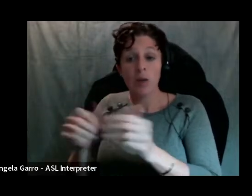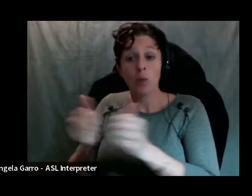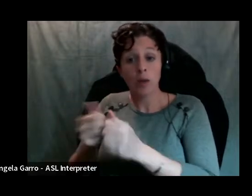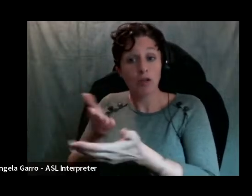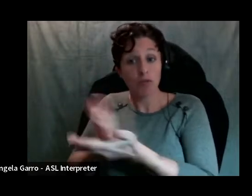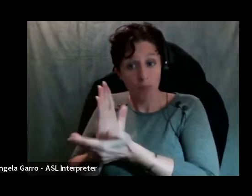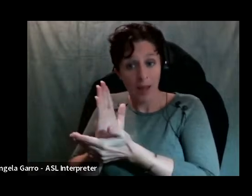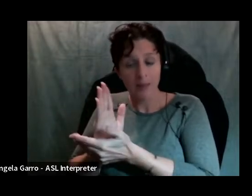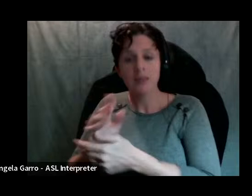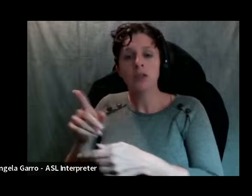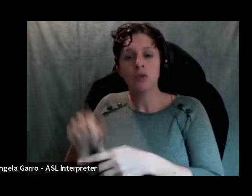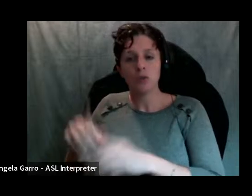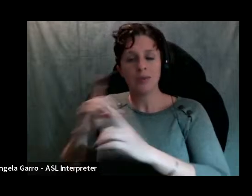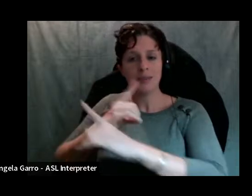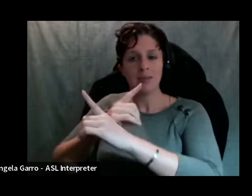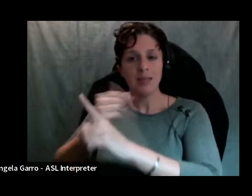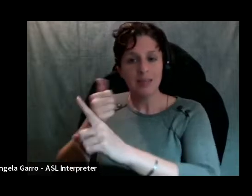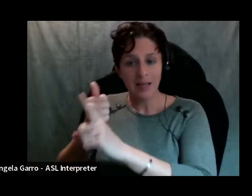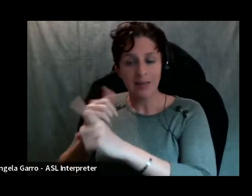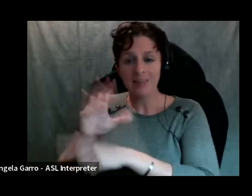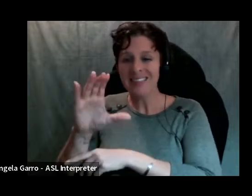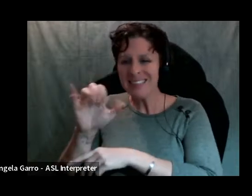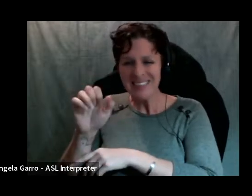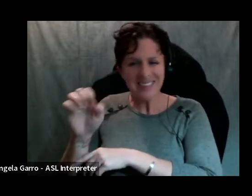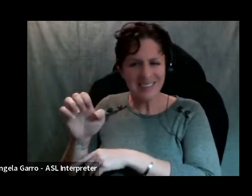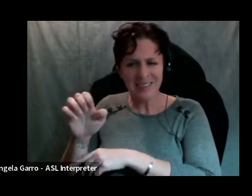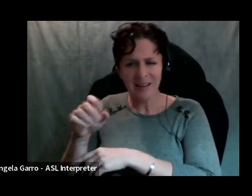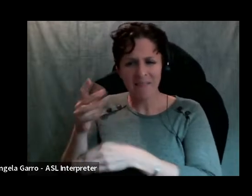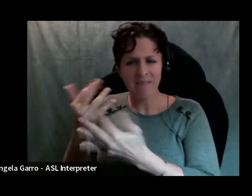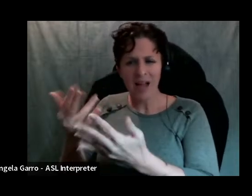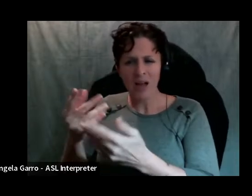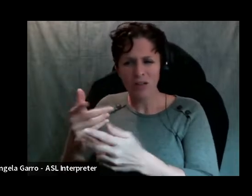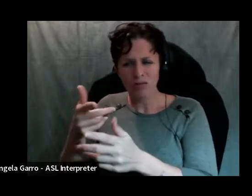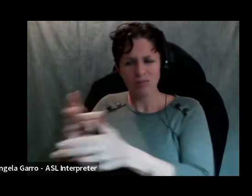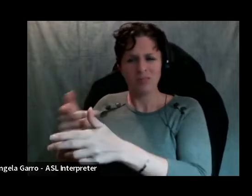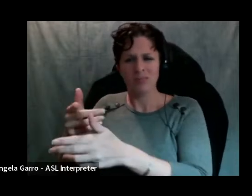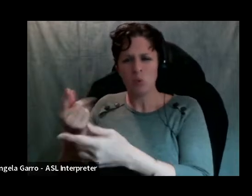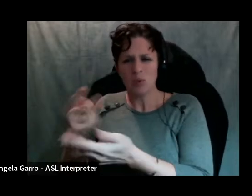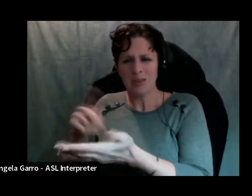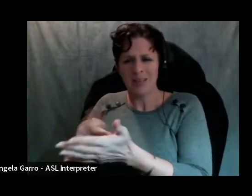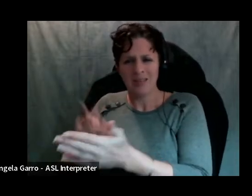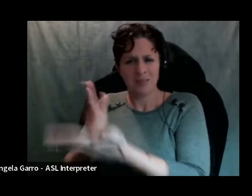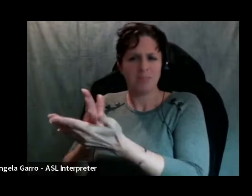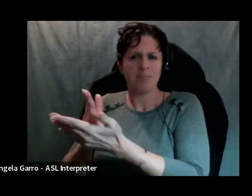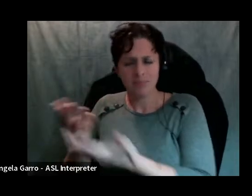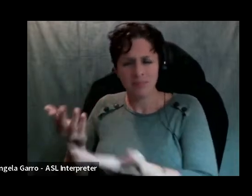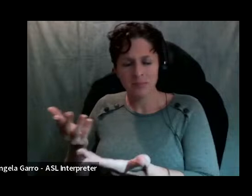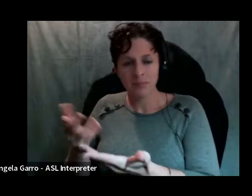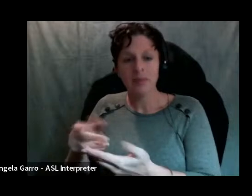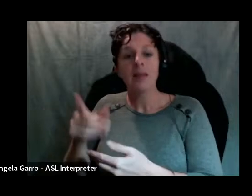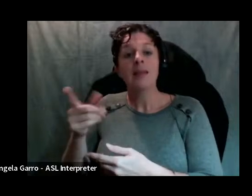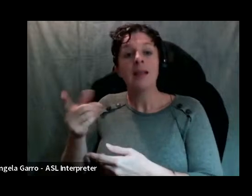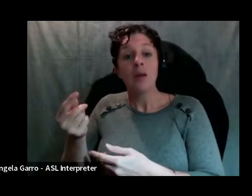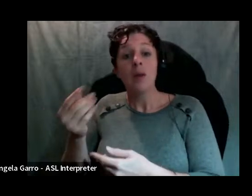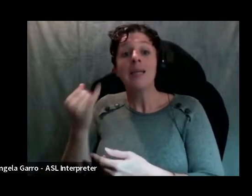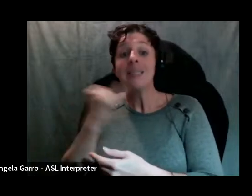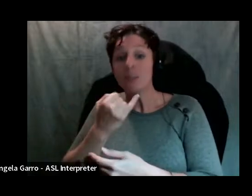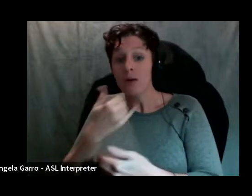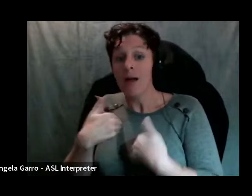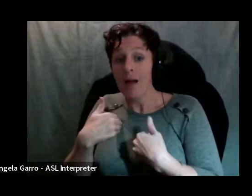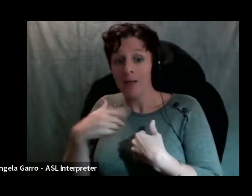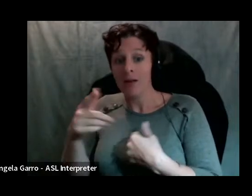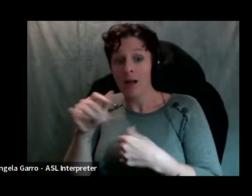itself. A ceasefire, what is that? It was what Israel had with the people of Gaza, led by the